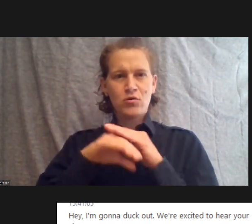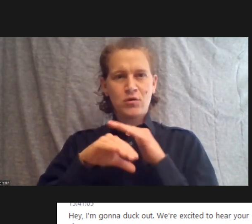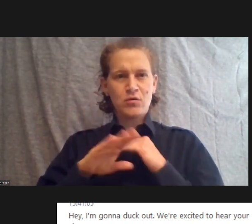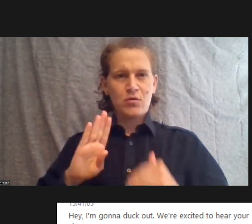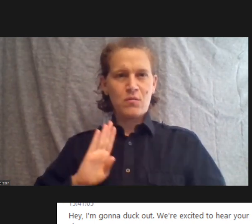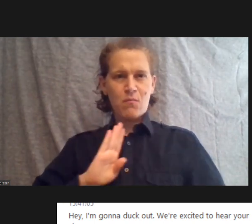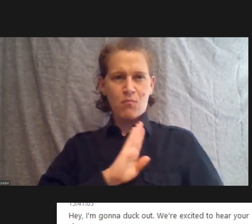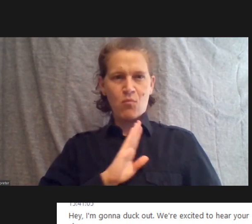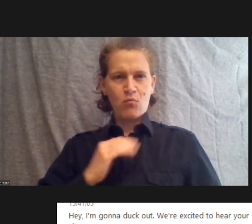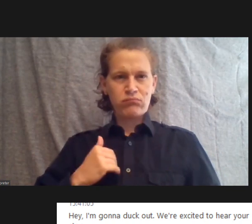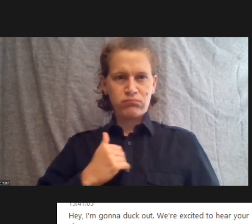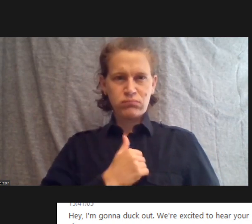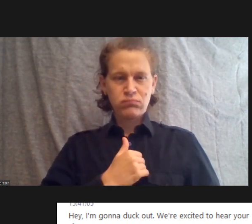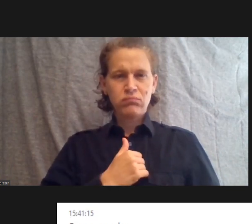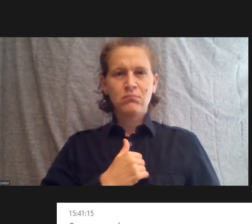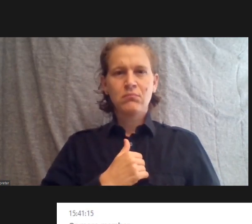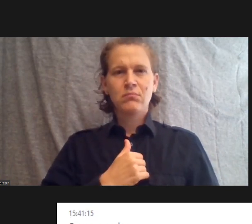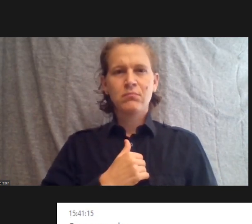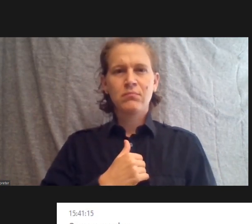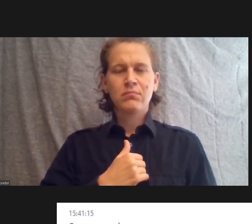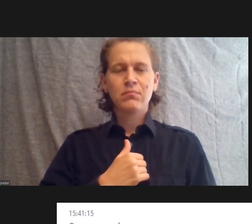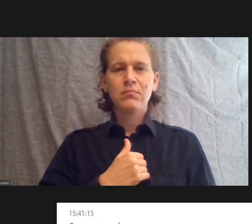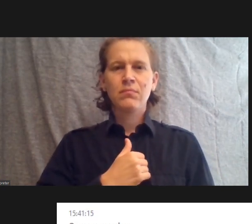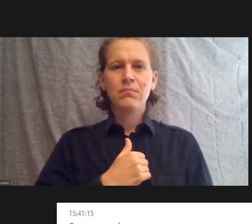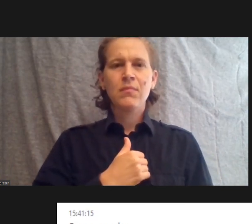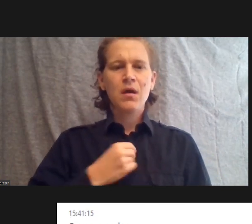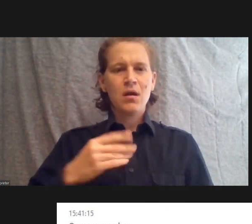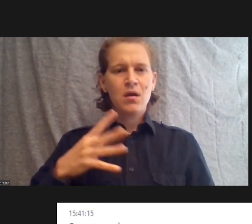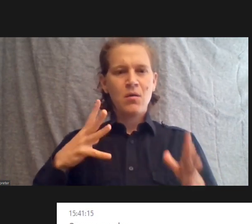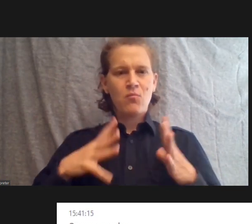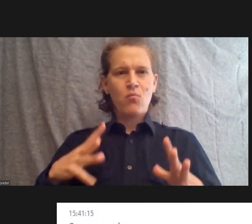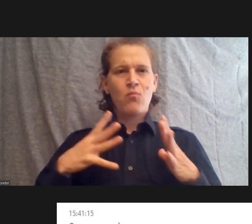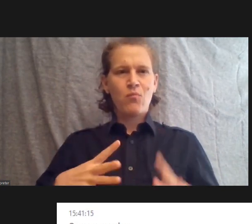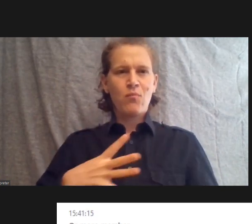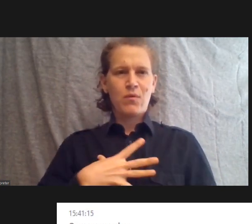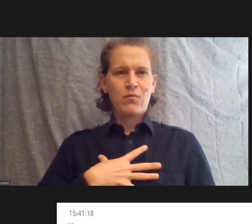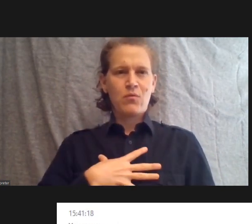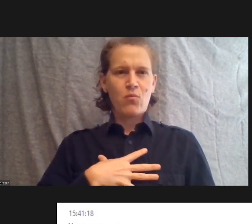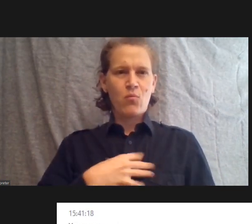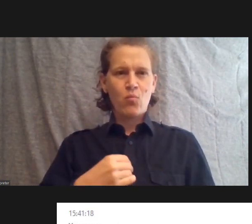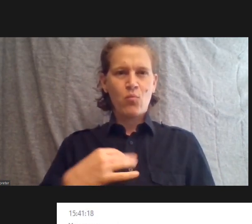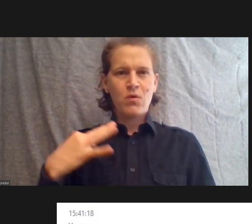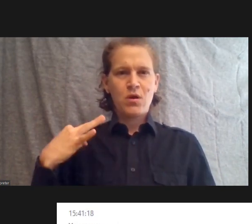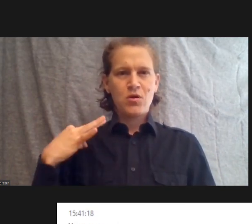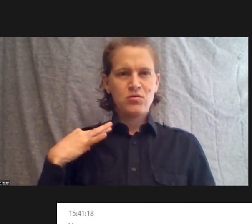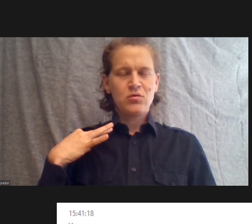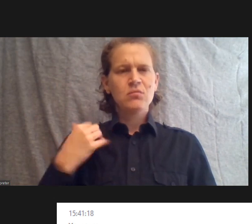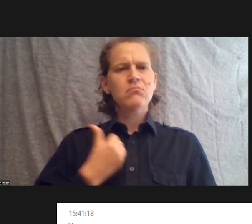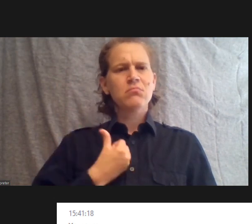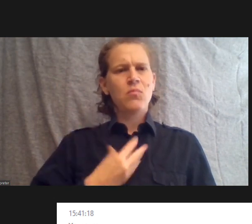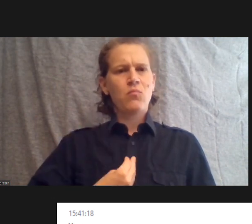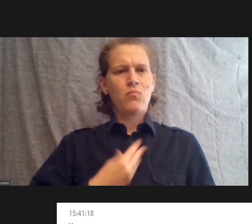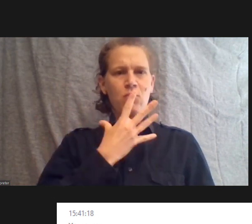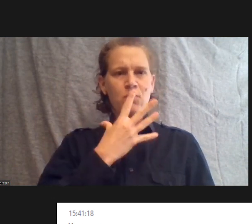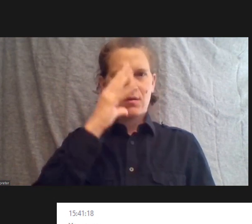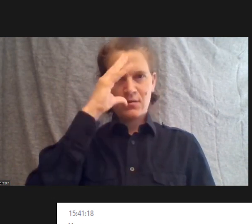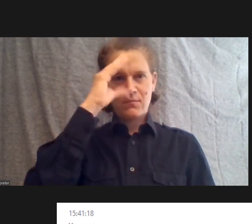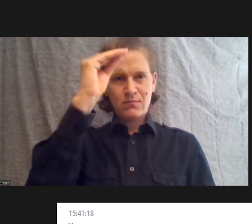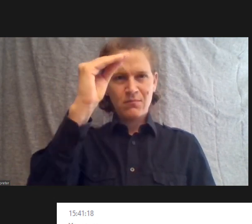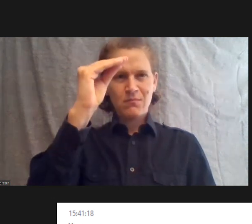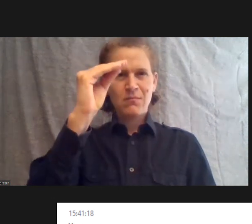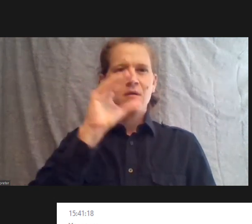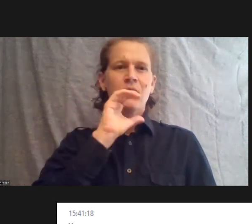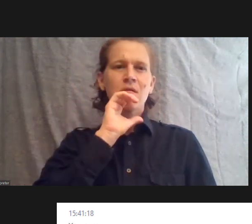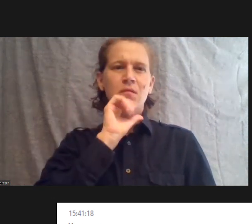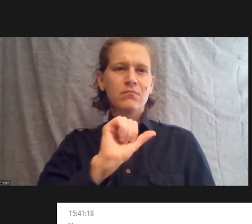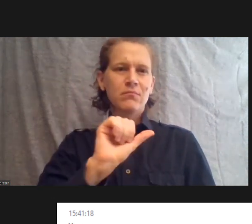and today I'm wearing a white shirt, white male, 40 with a